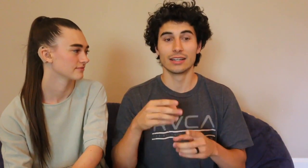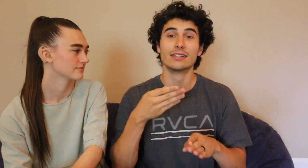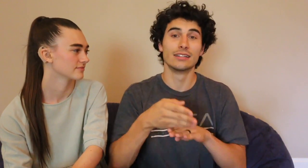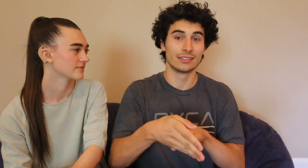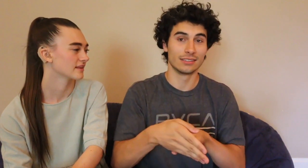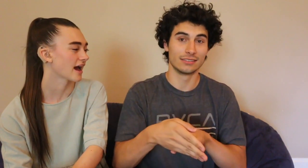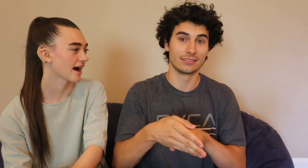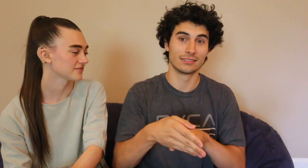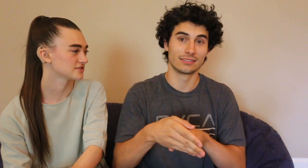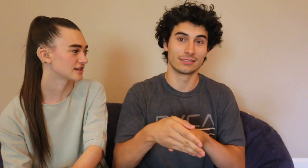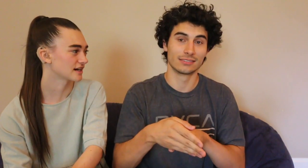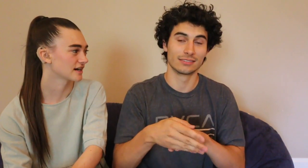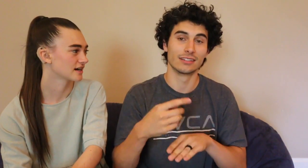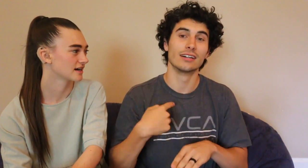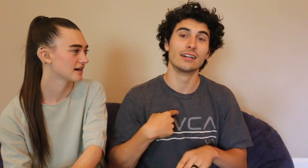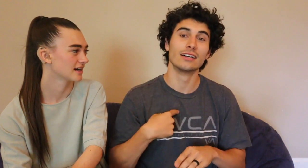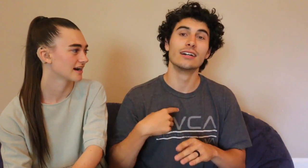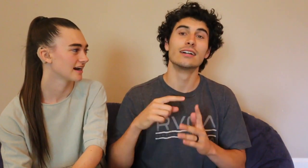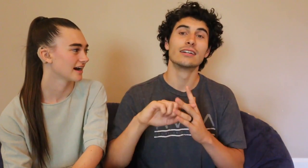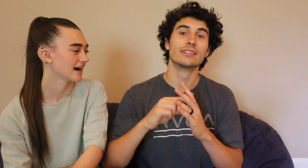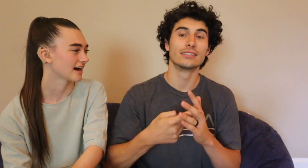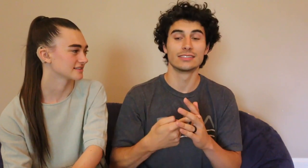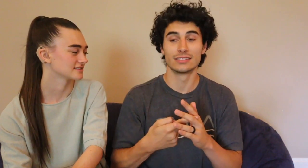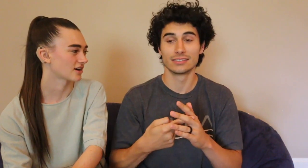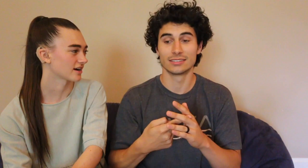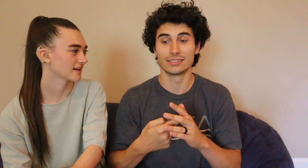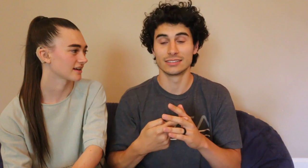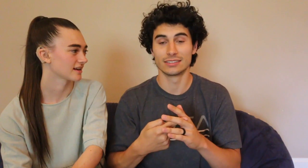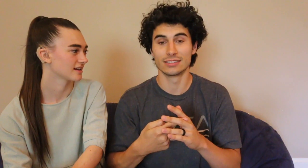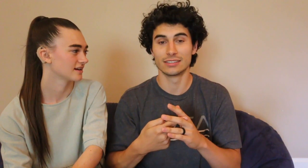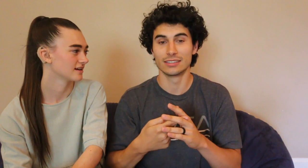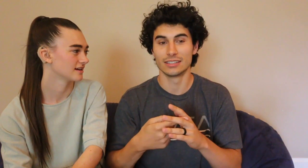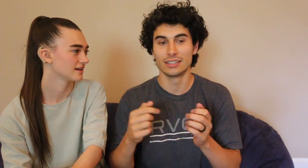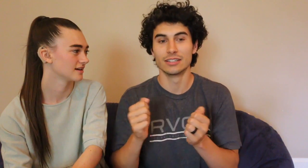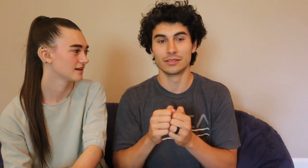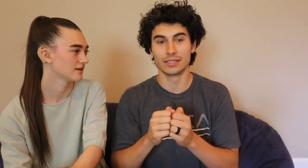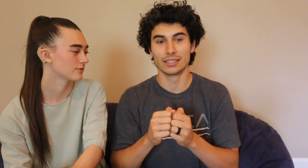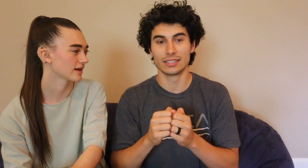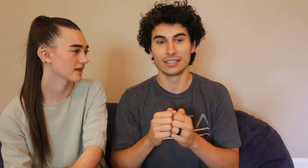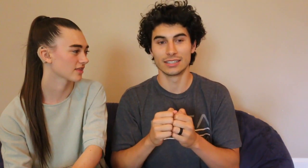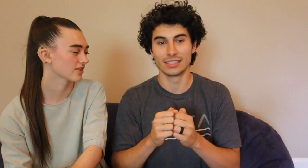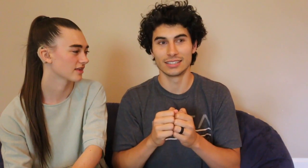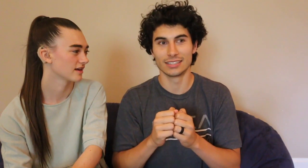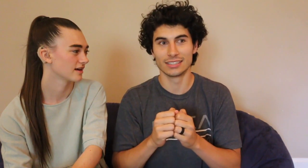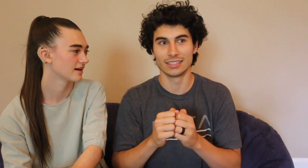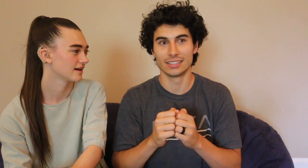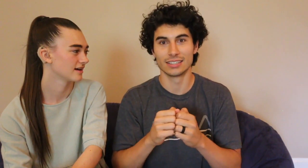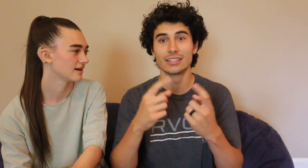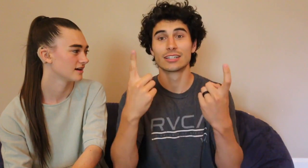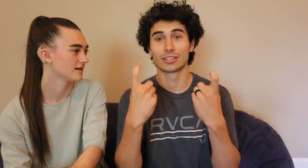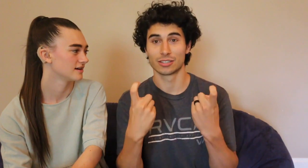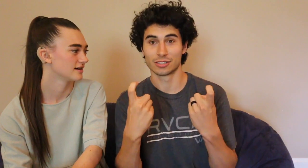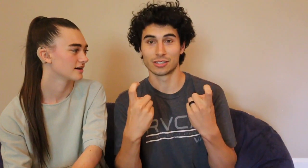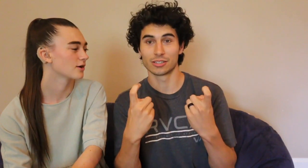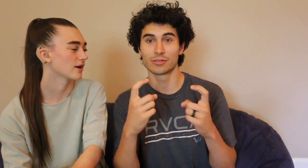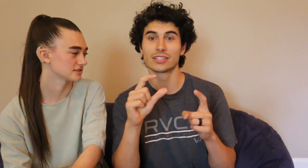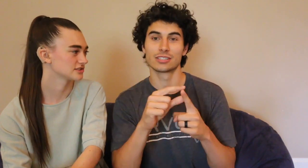After, I started with question